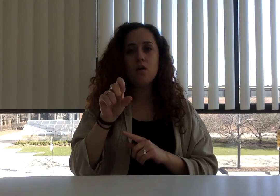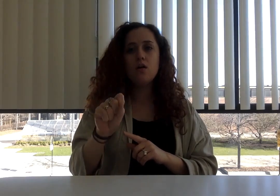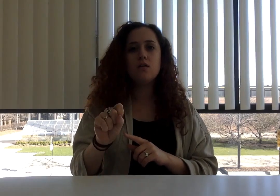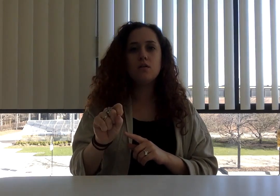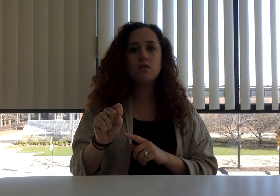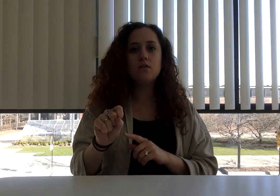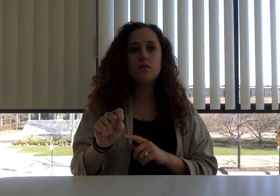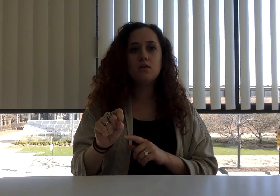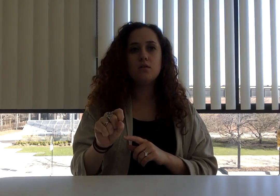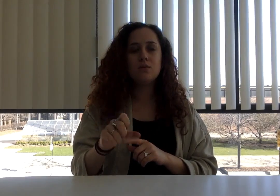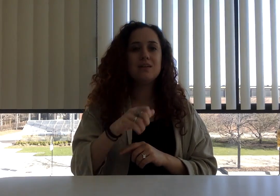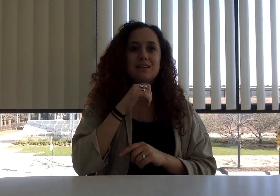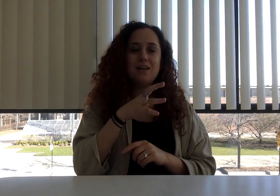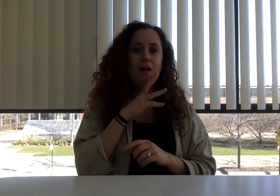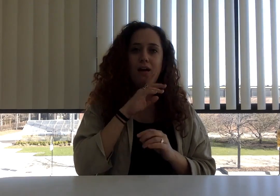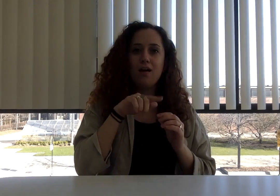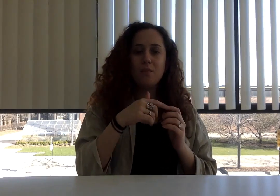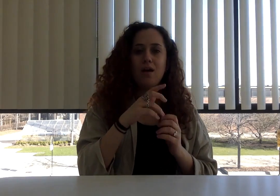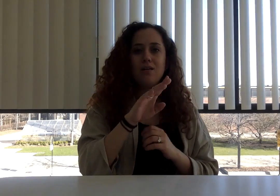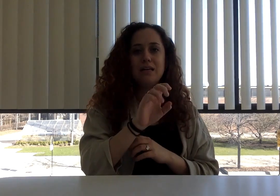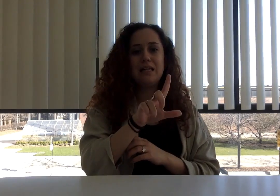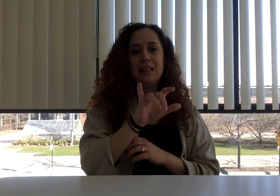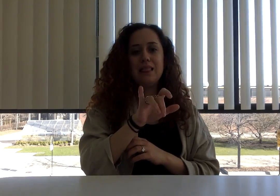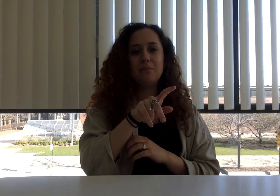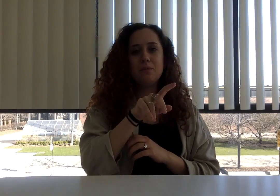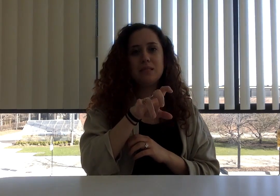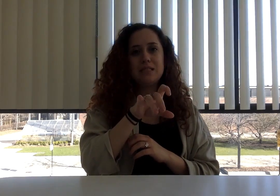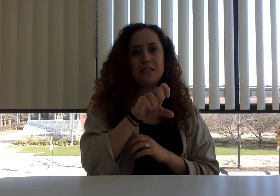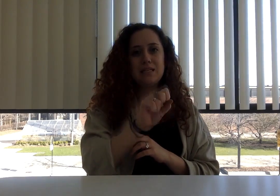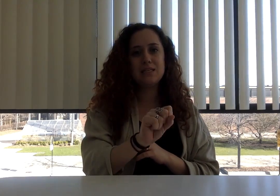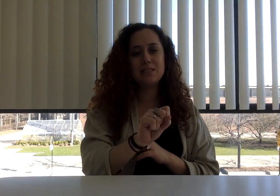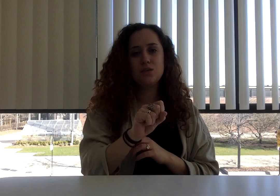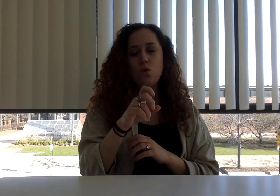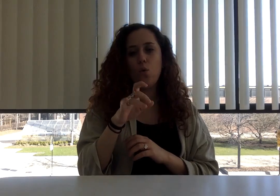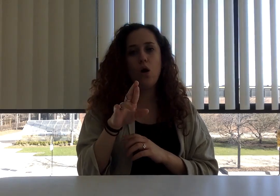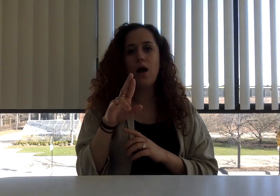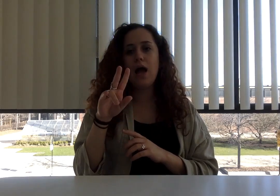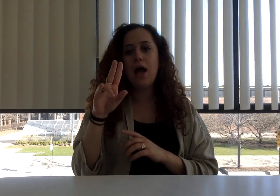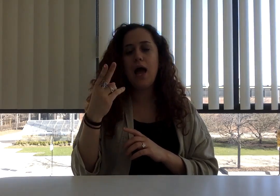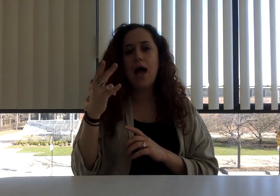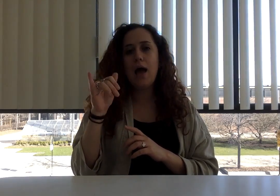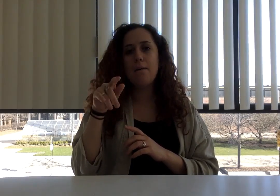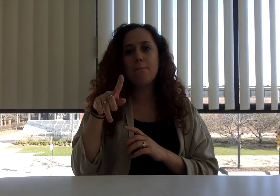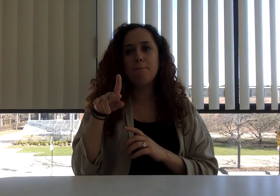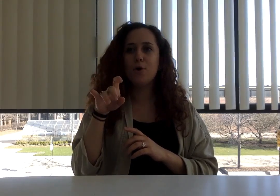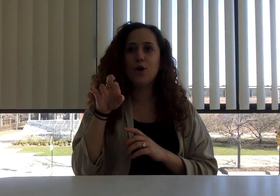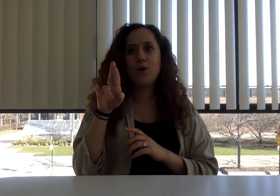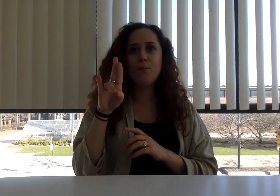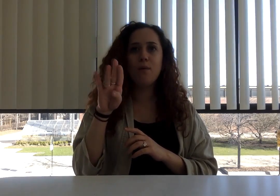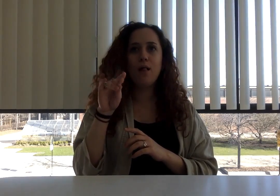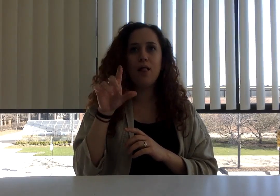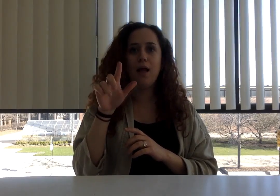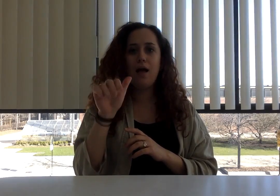about ellipses or hyperbolas. There are several equations that we